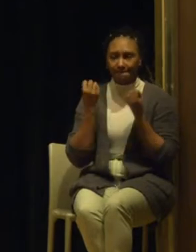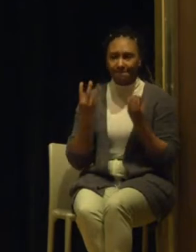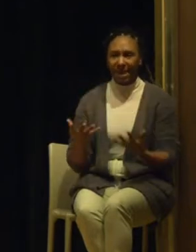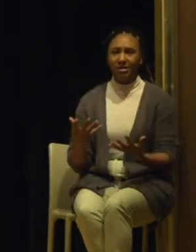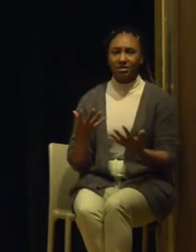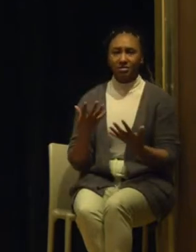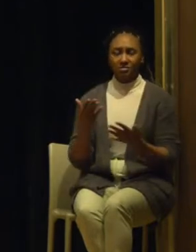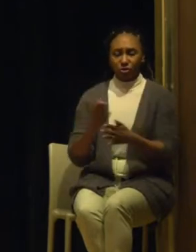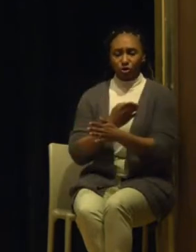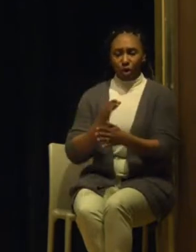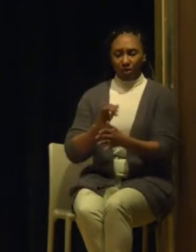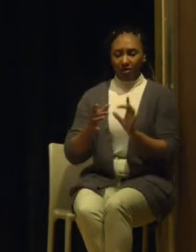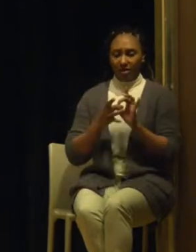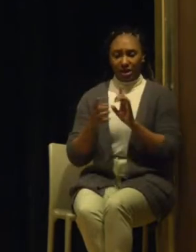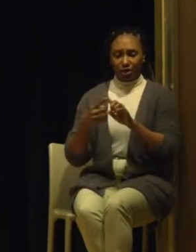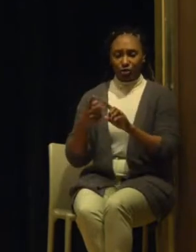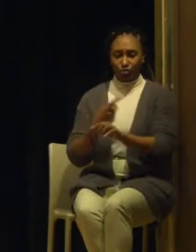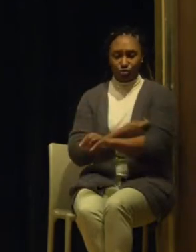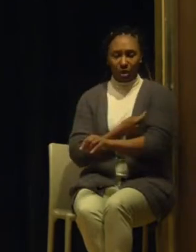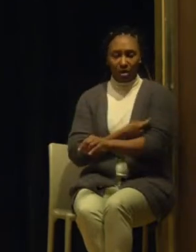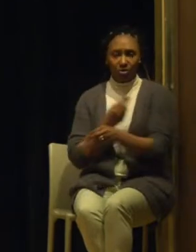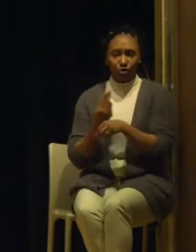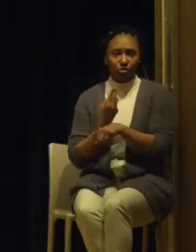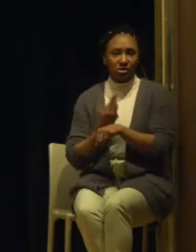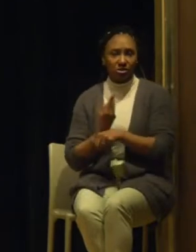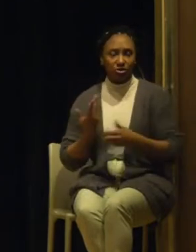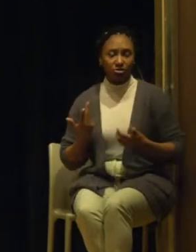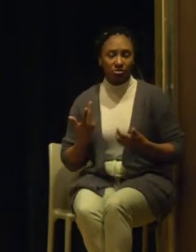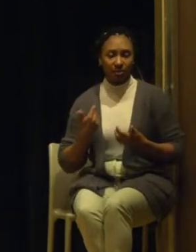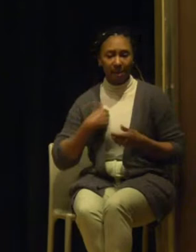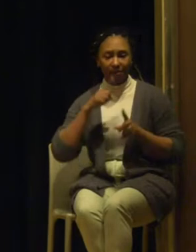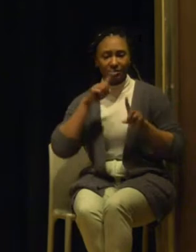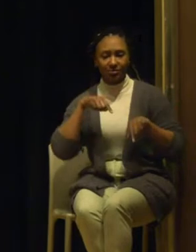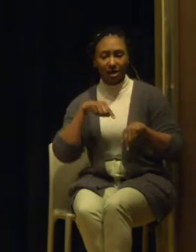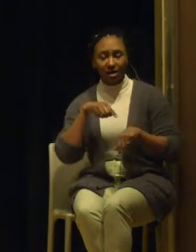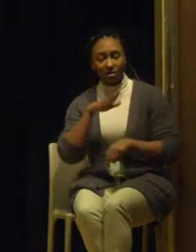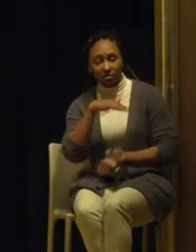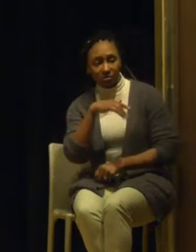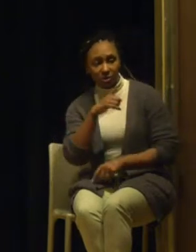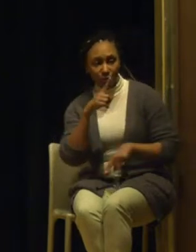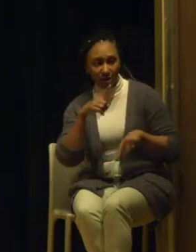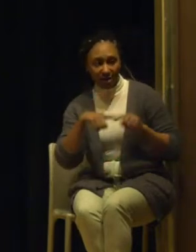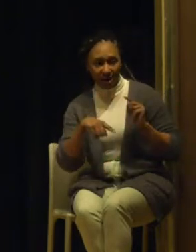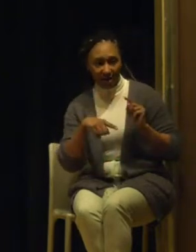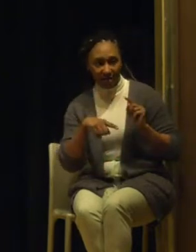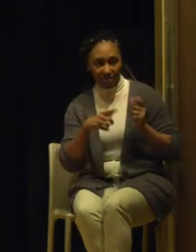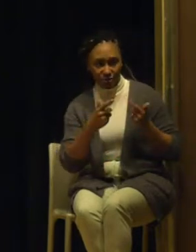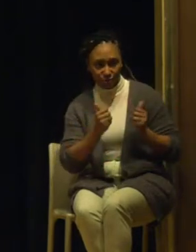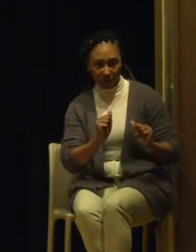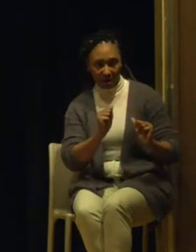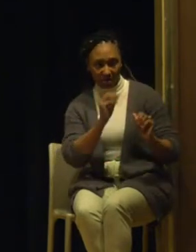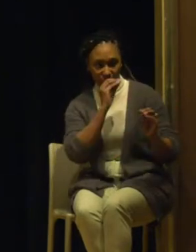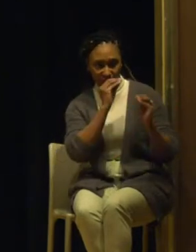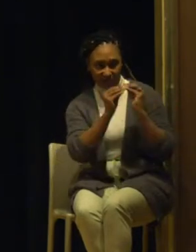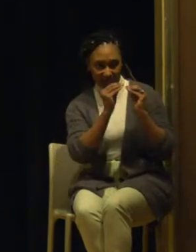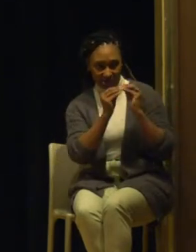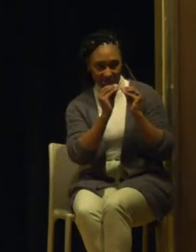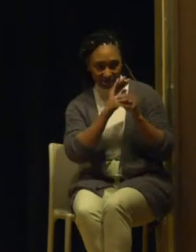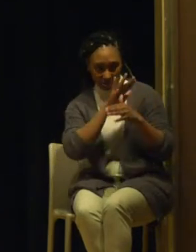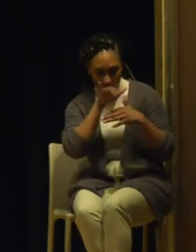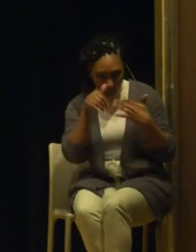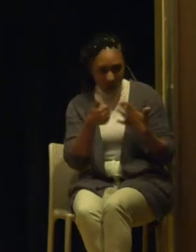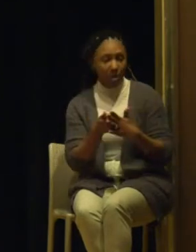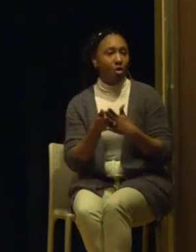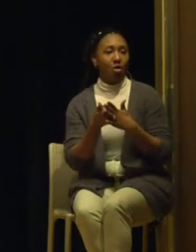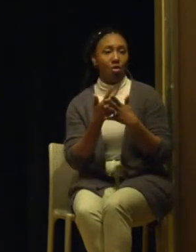And, you know, my response to him is, we can't go behind all these videos and try to figure out what they're